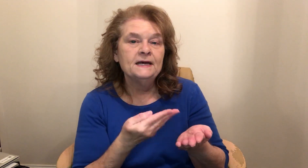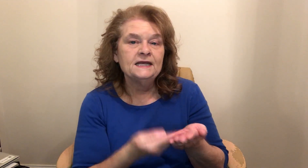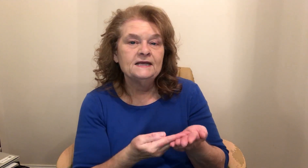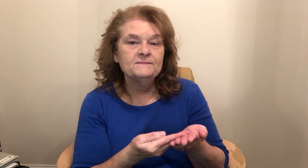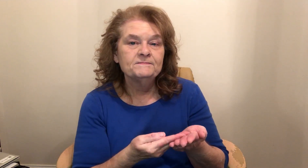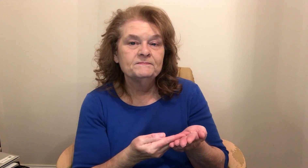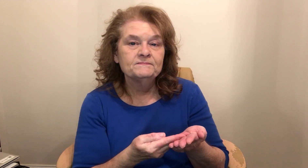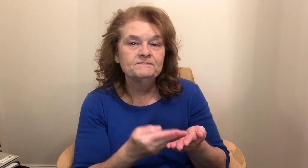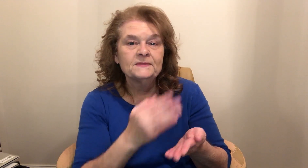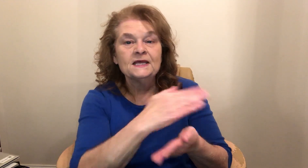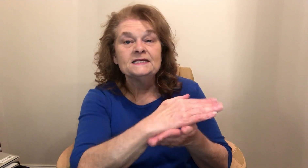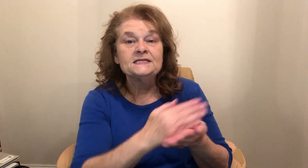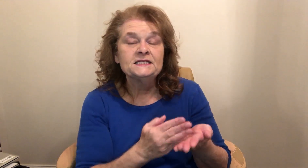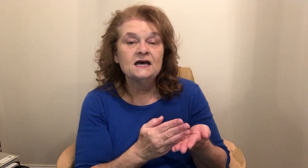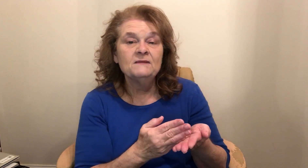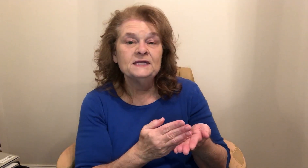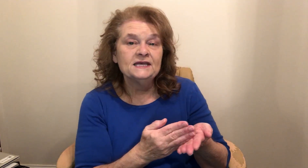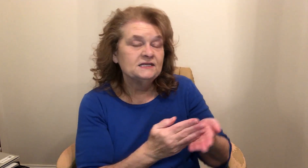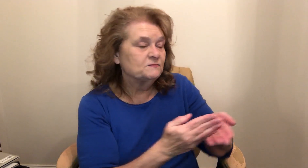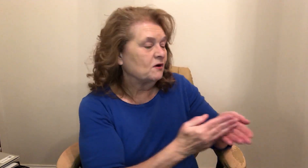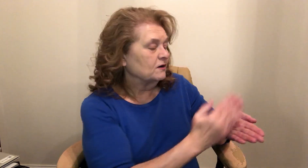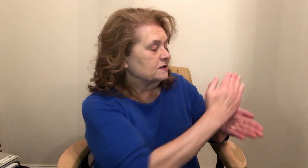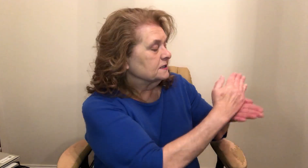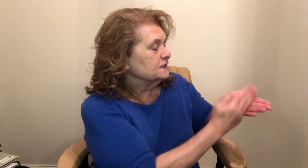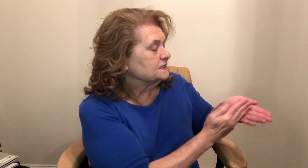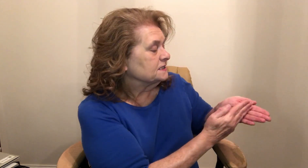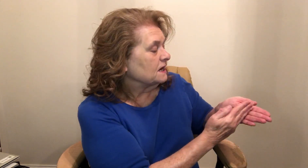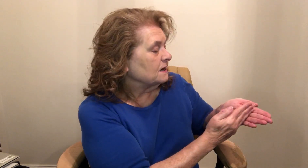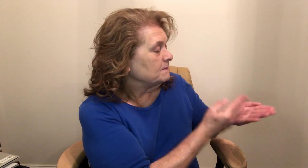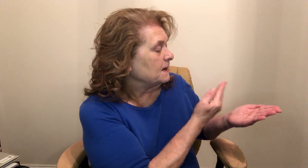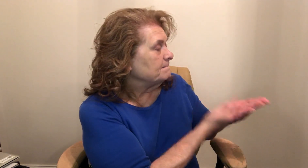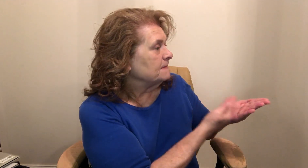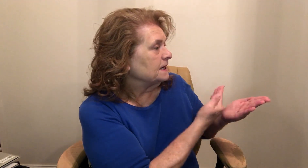money? Some, again, is part. Some money.